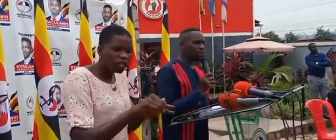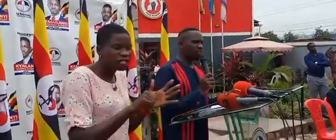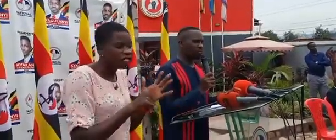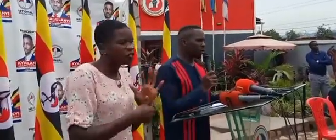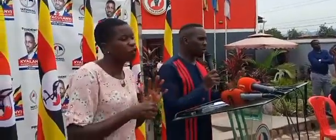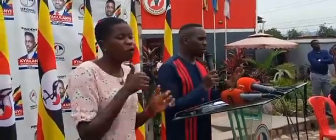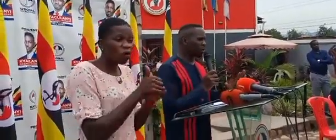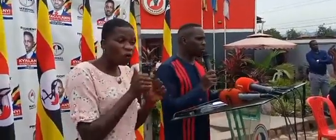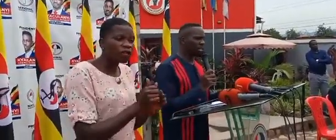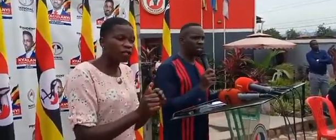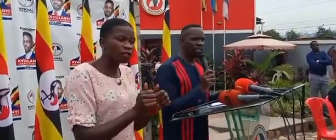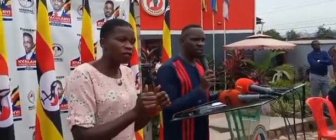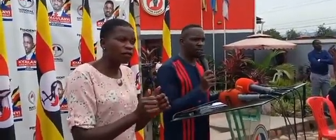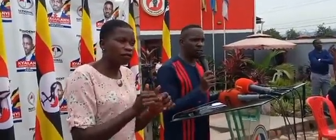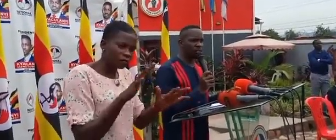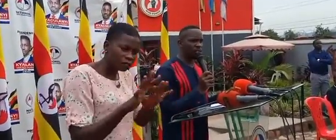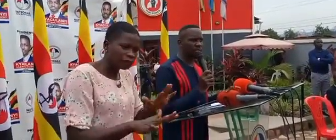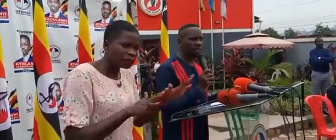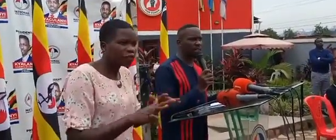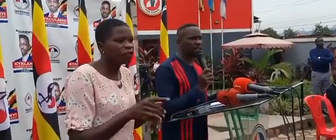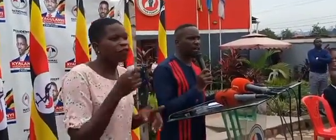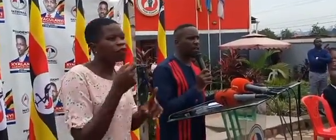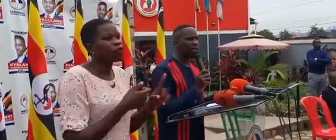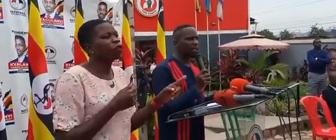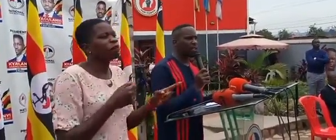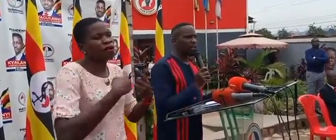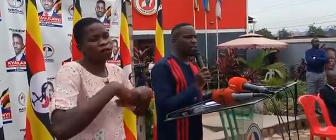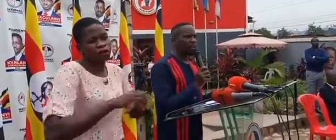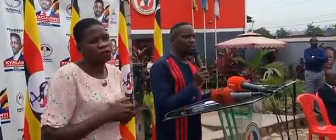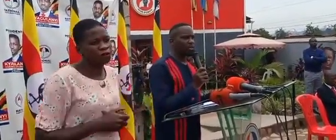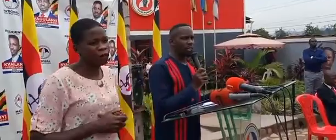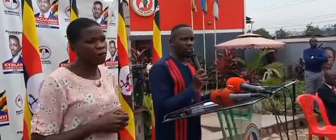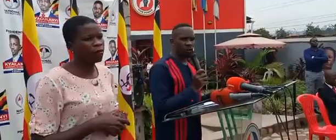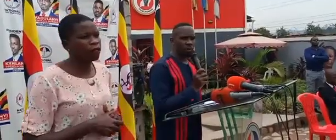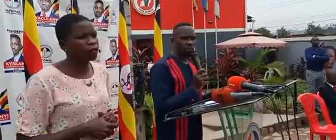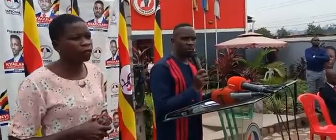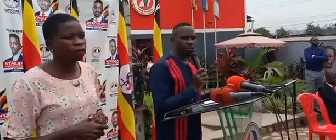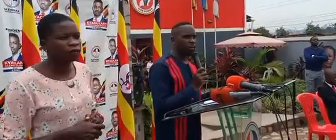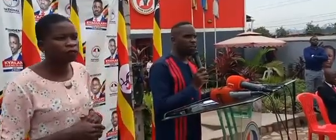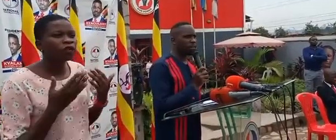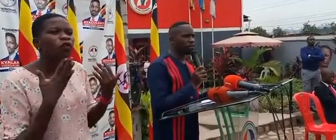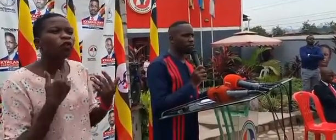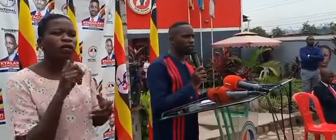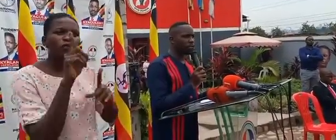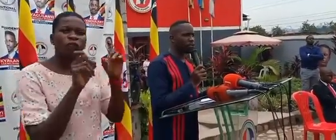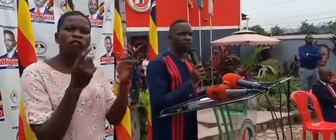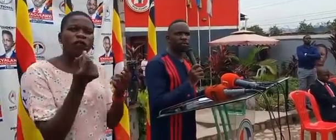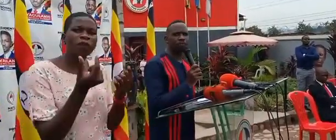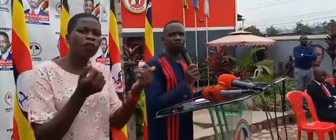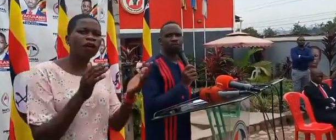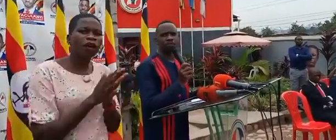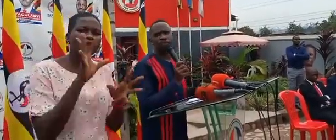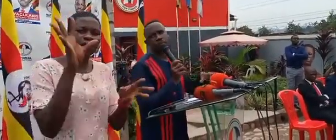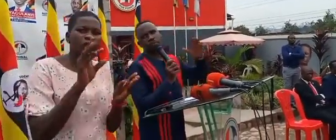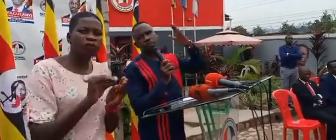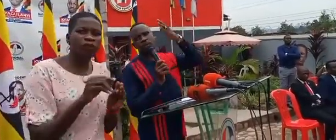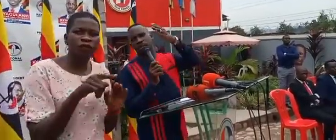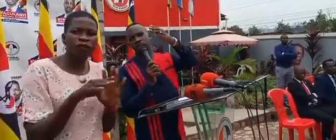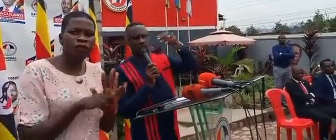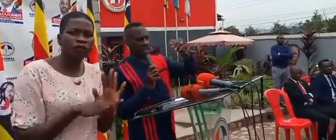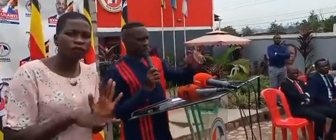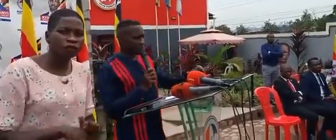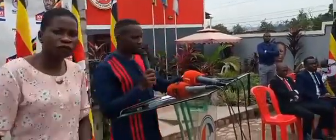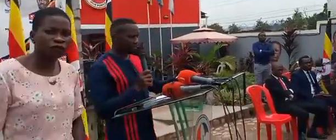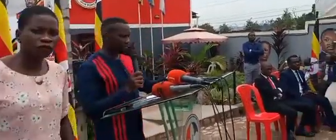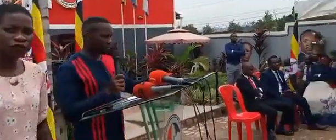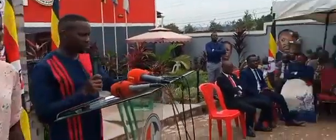Vekuzino diversions. Okay, we'll take just a few questions and we shall wrap up this press conference.